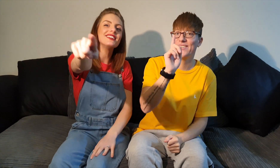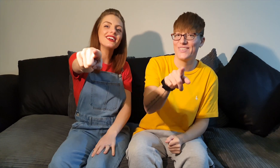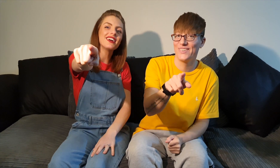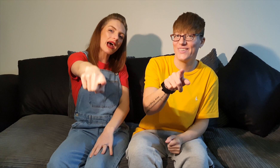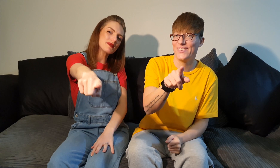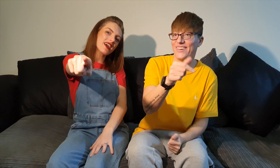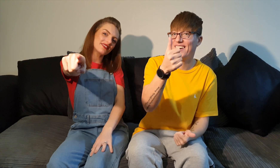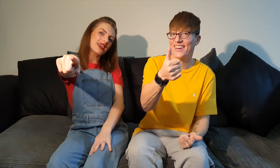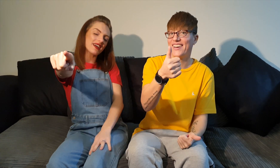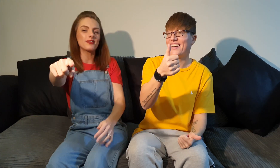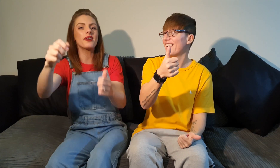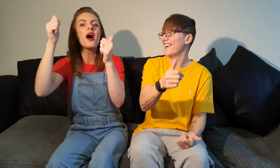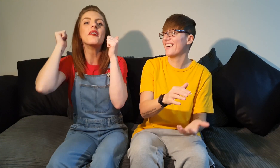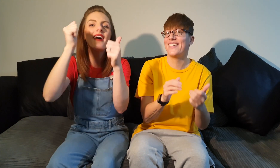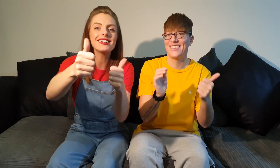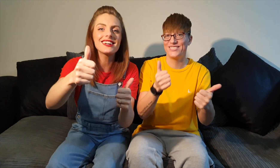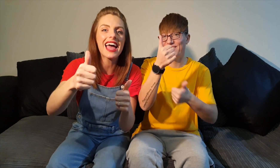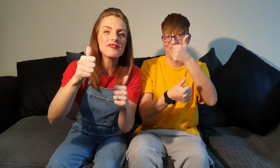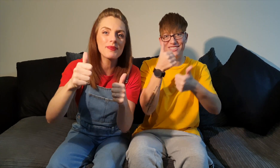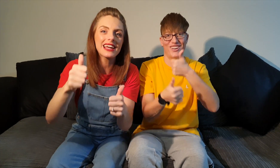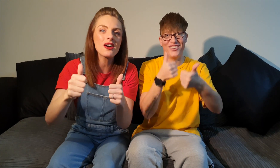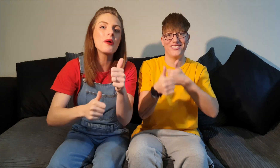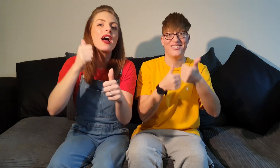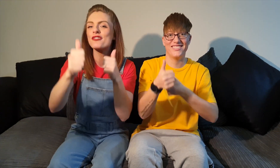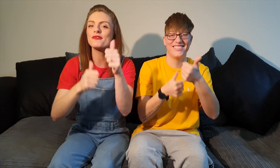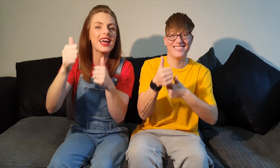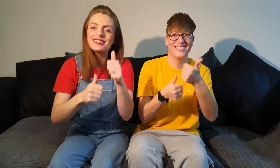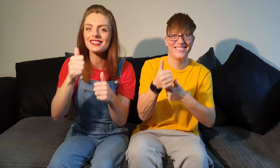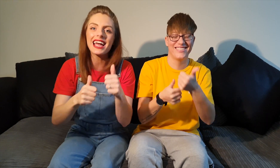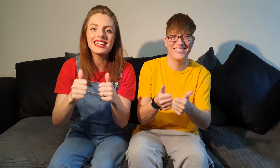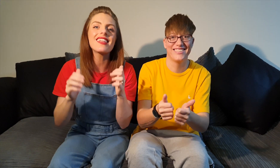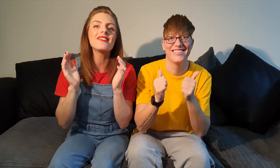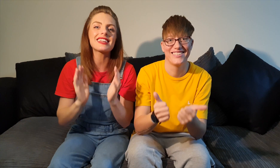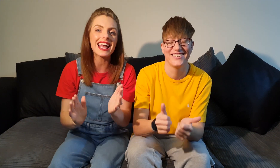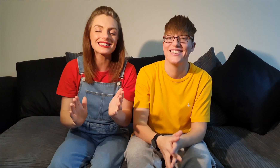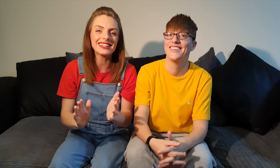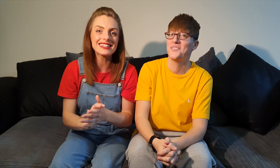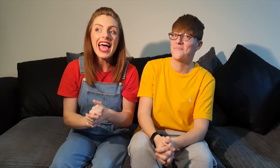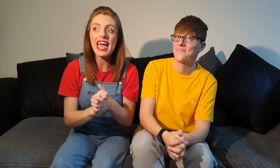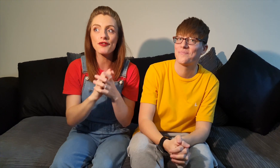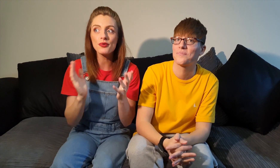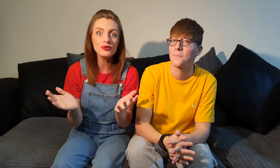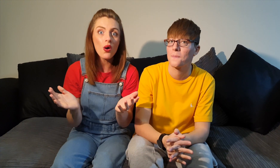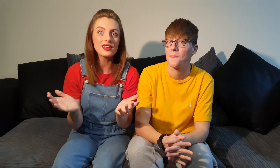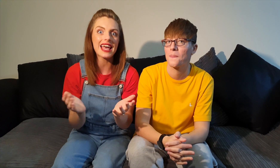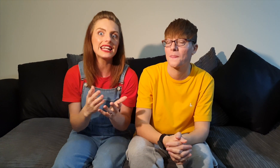you. Happy birthday, Matthew. Well done, everybody at home. Great signing. That was excellent. If you know it's